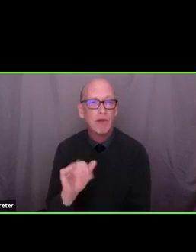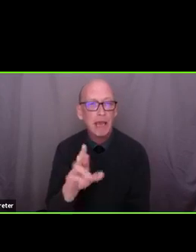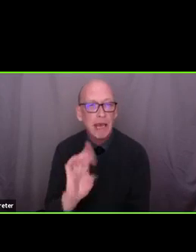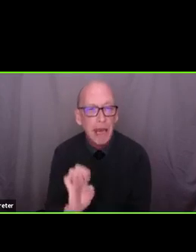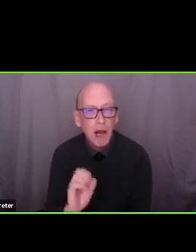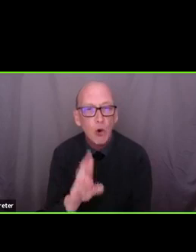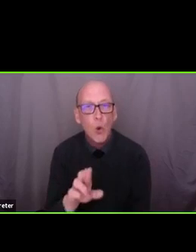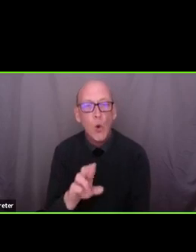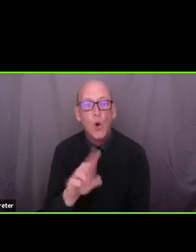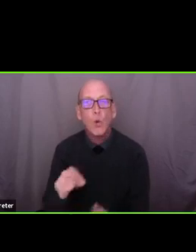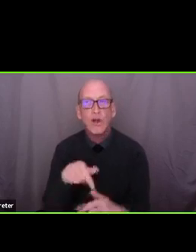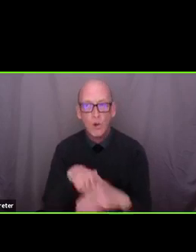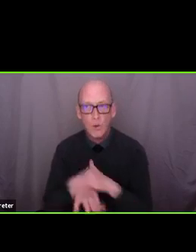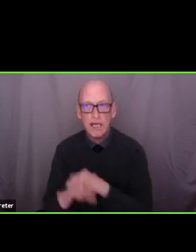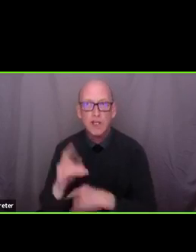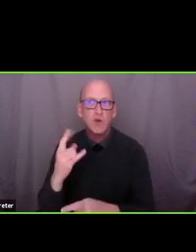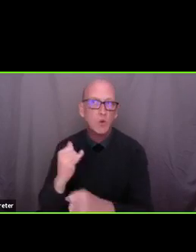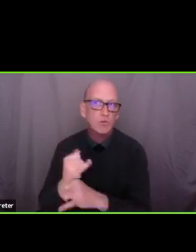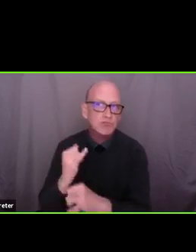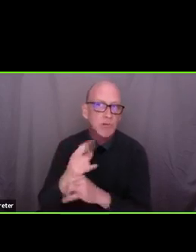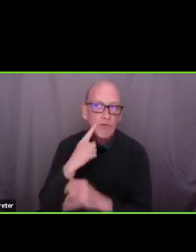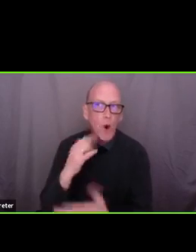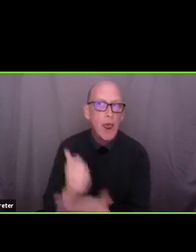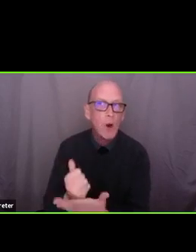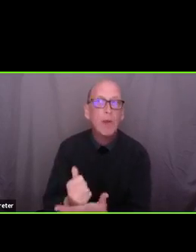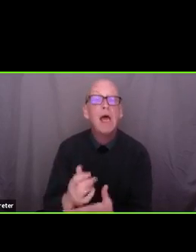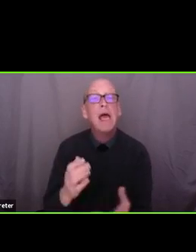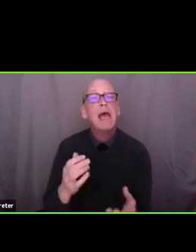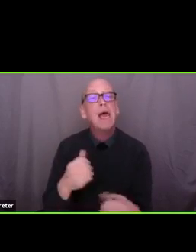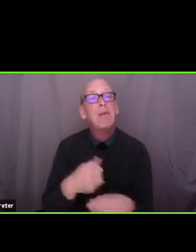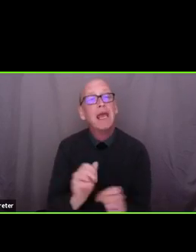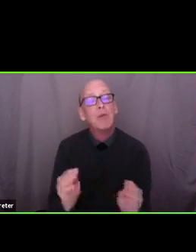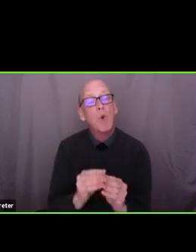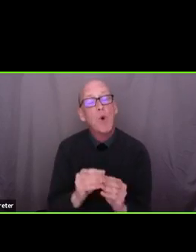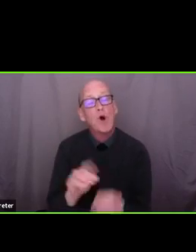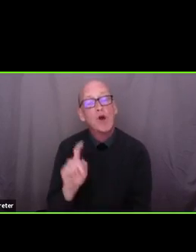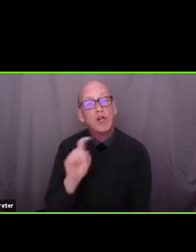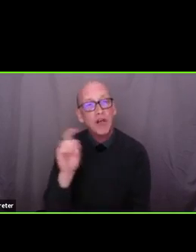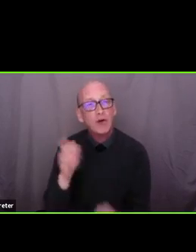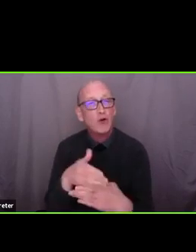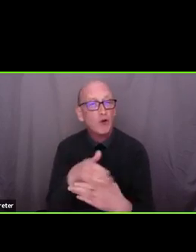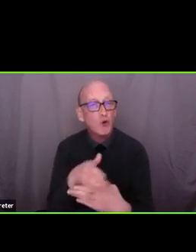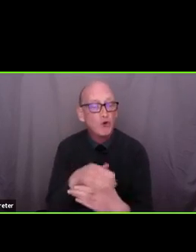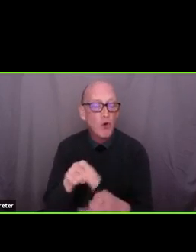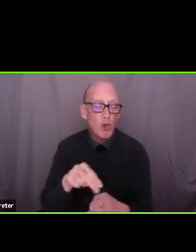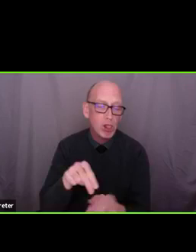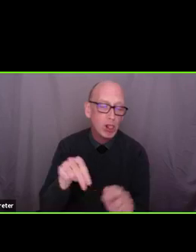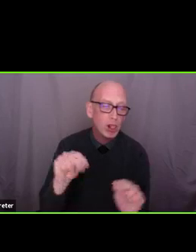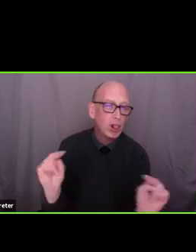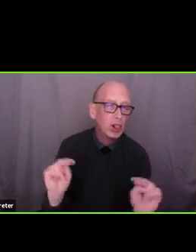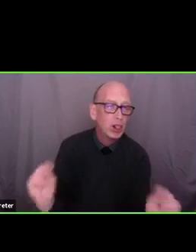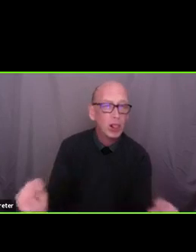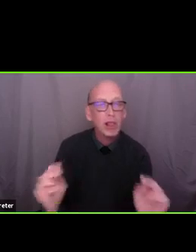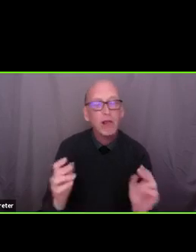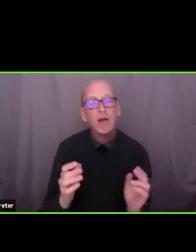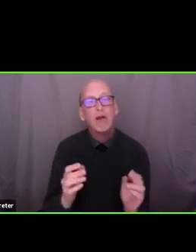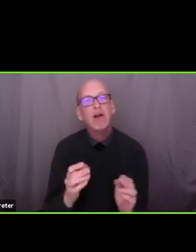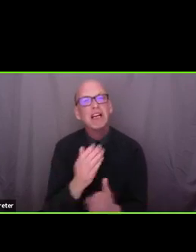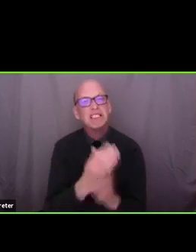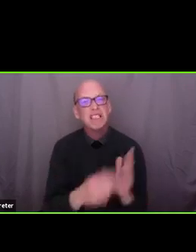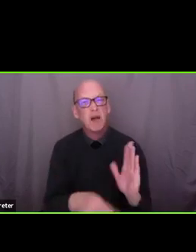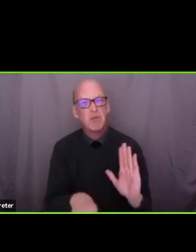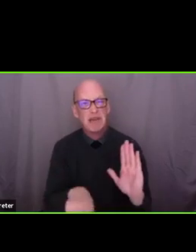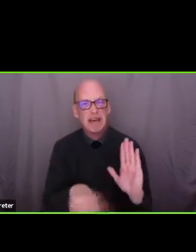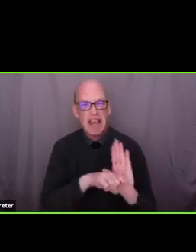any institution to get help. So it's making it more gender neutral, but also it's removing some stigmas that we have,